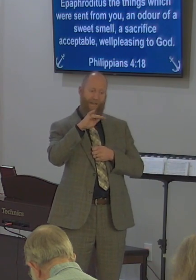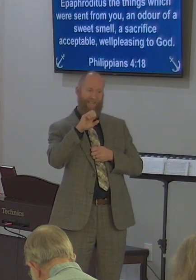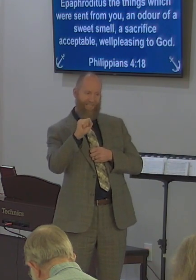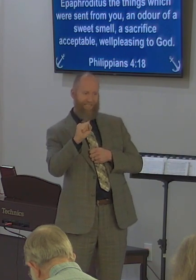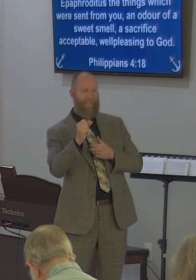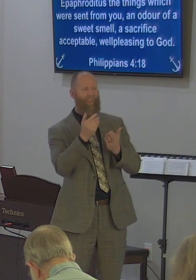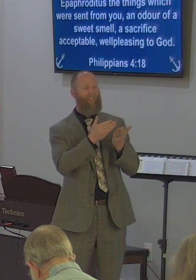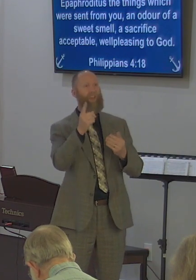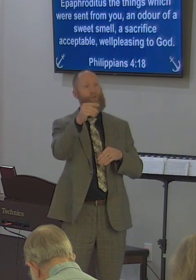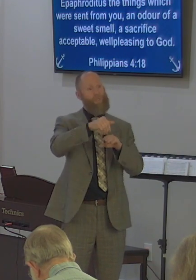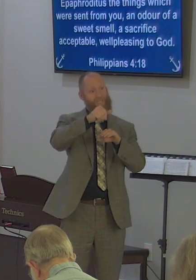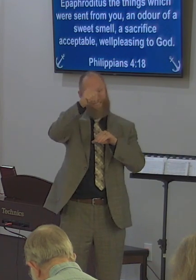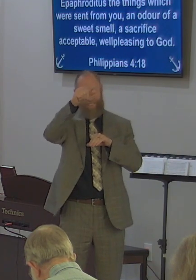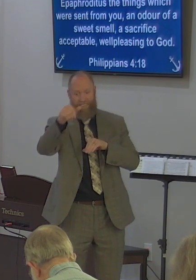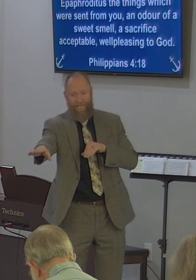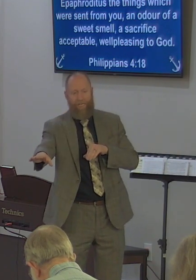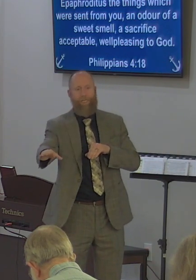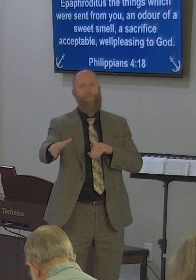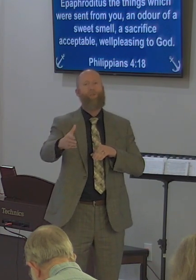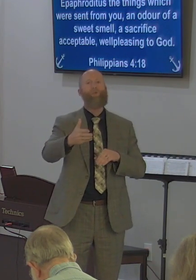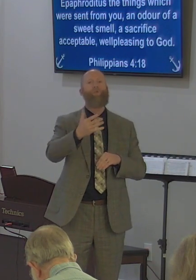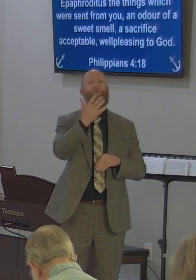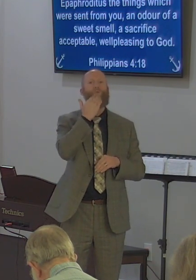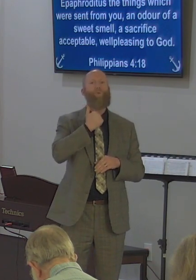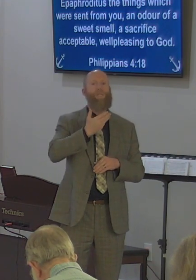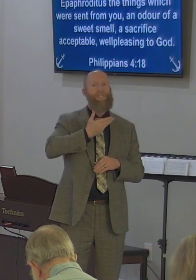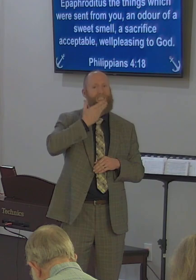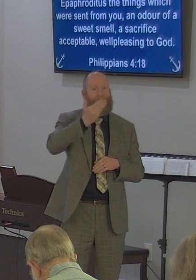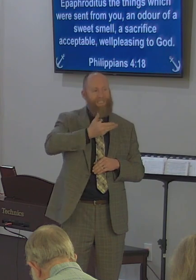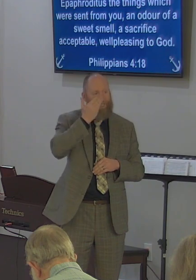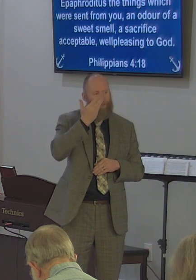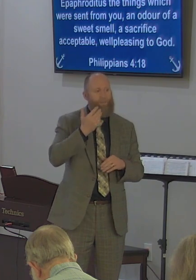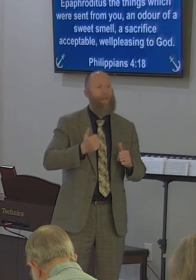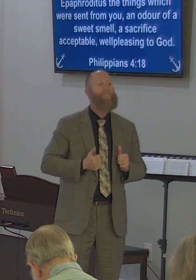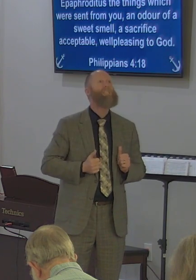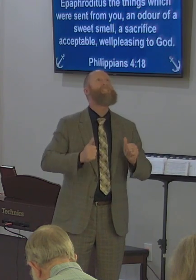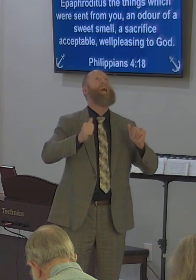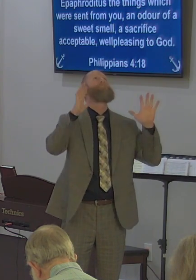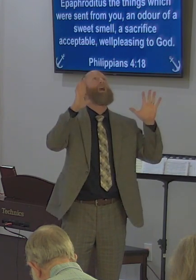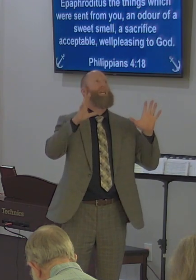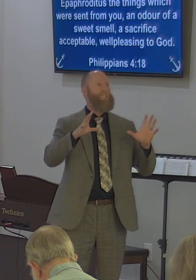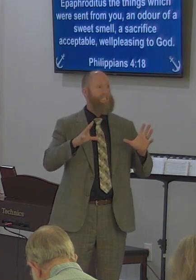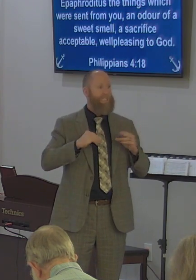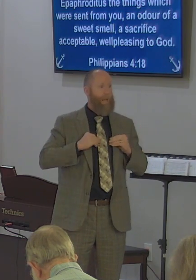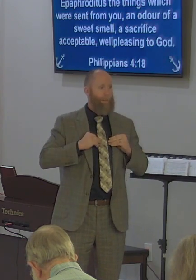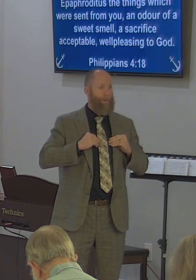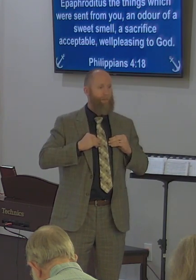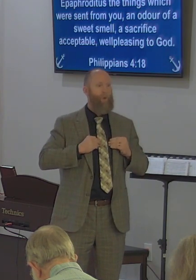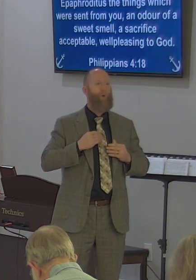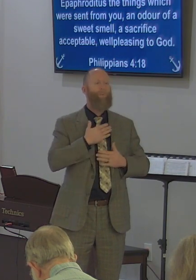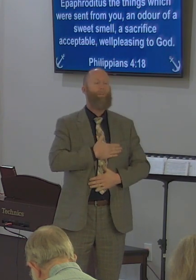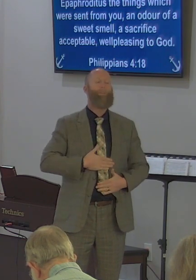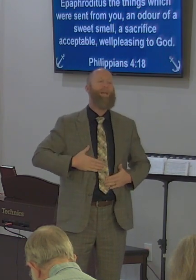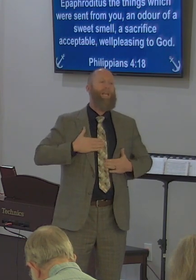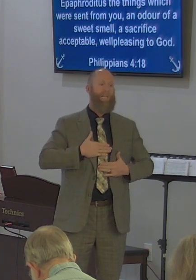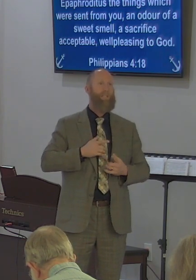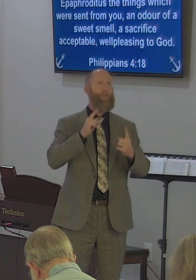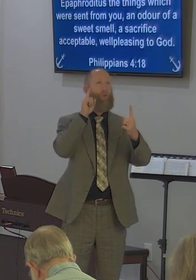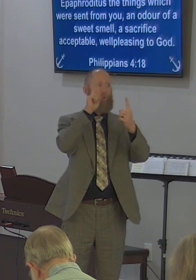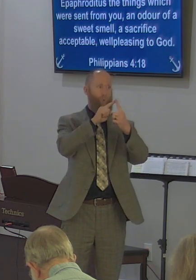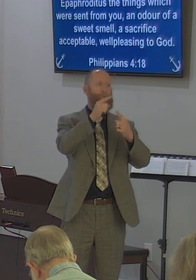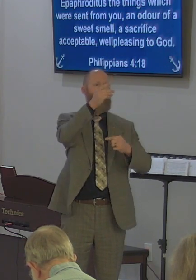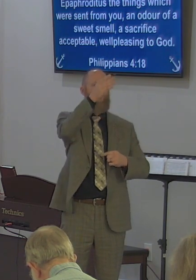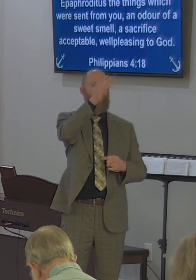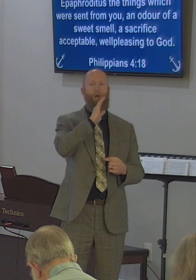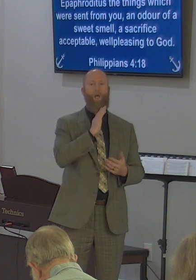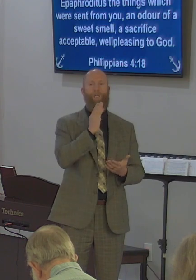you, an odor of sweet smell, a sacrifice acceptable, well-pleasing to God.